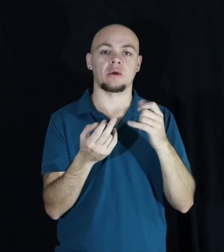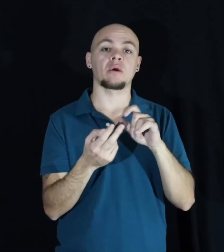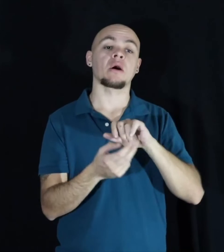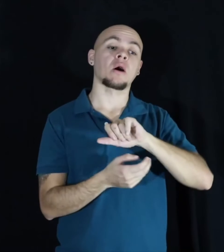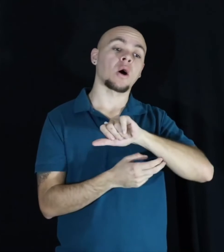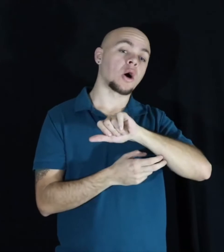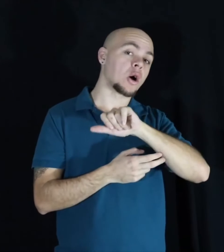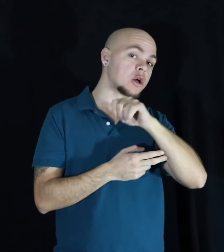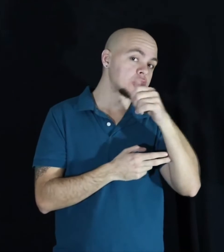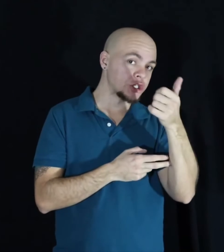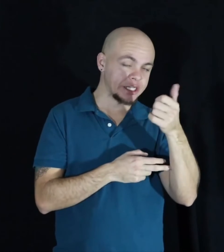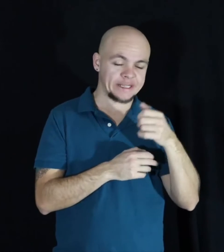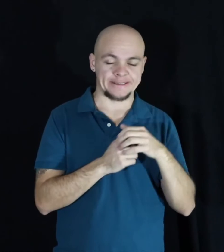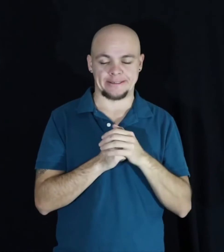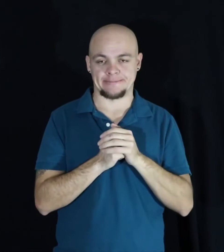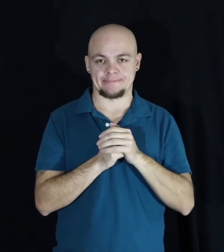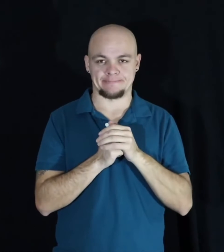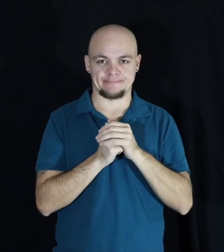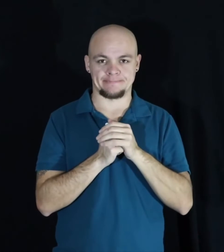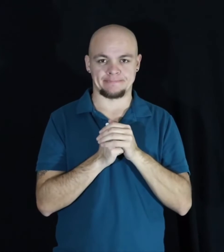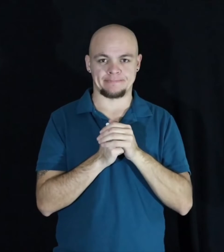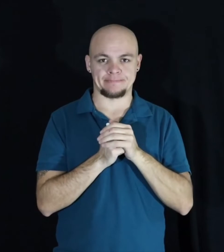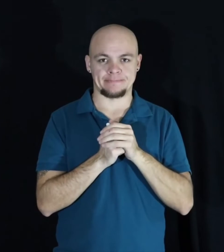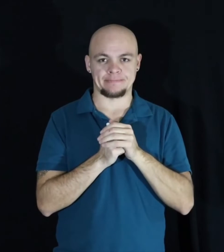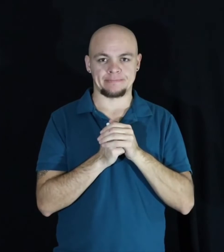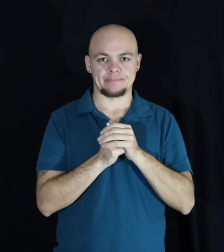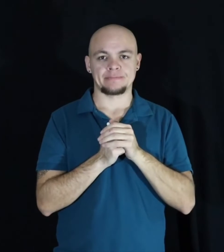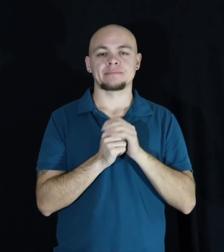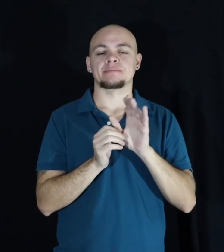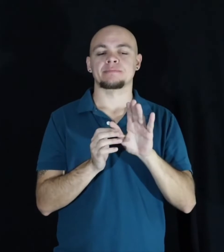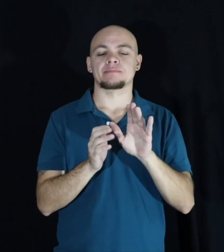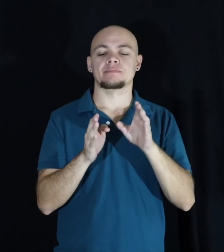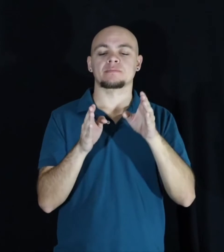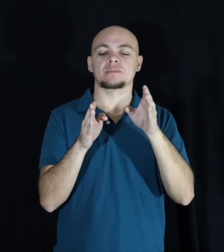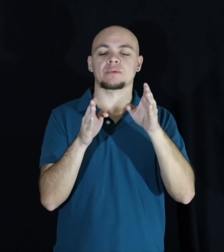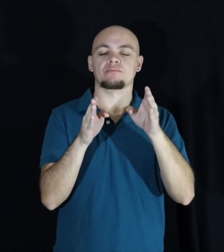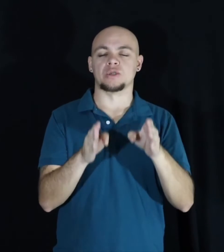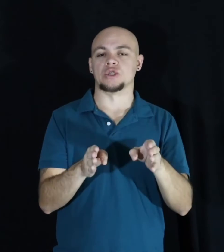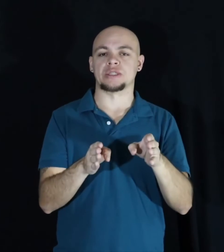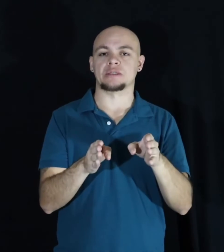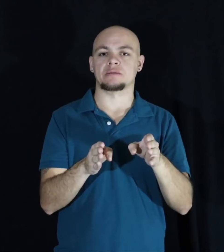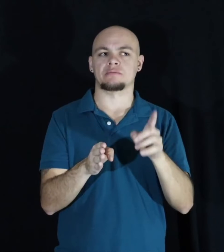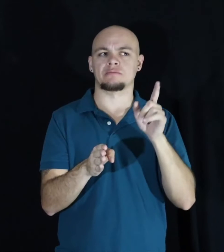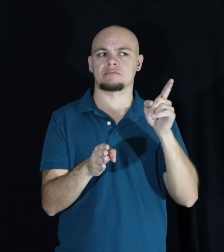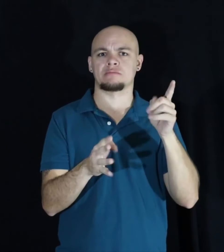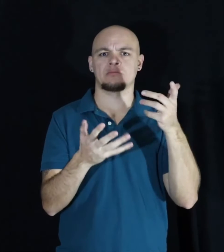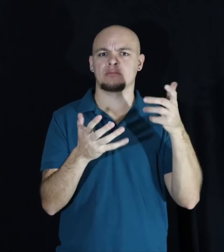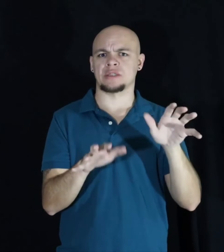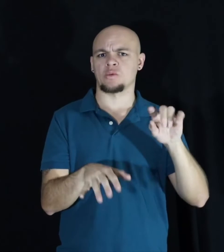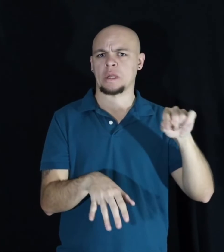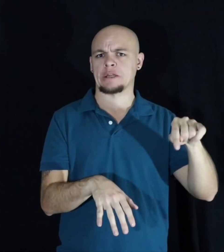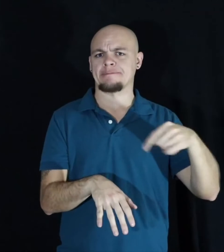alternative. Is it possible that this person didn't mean to offend me?